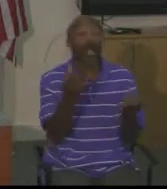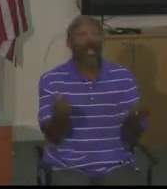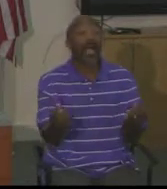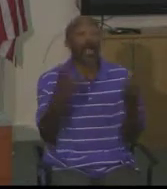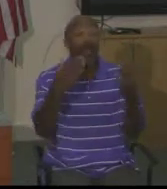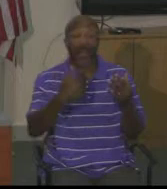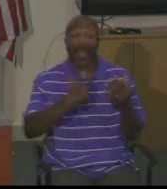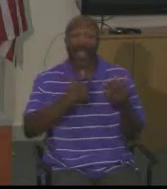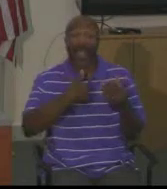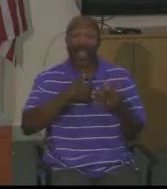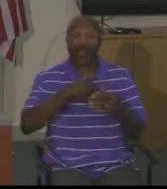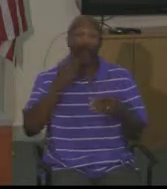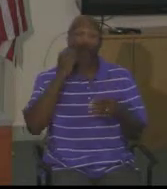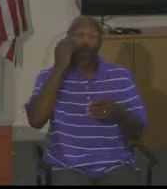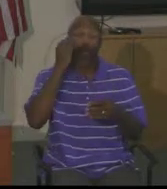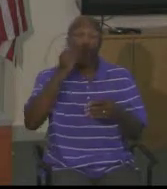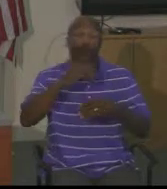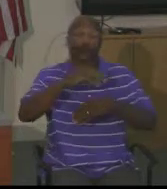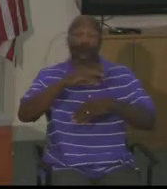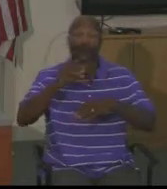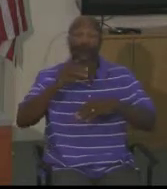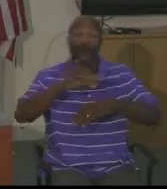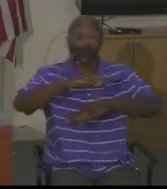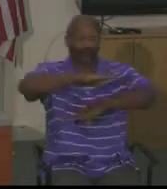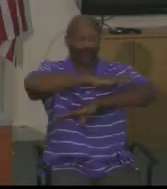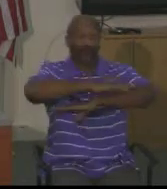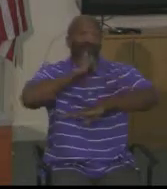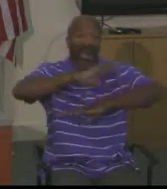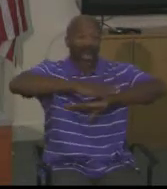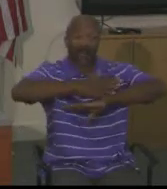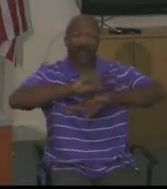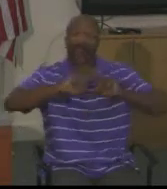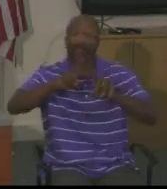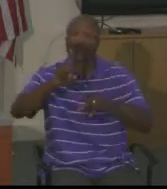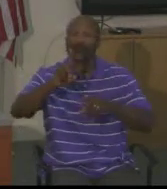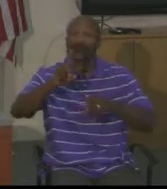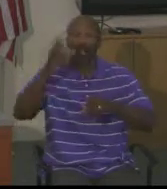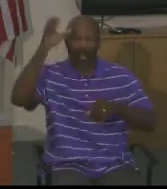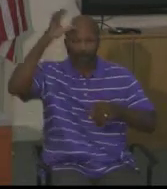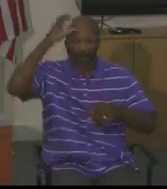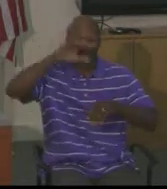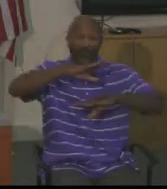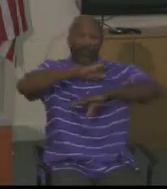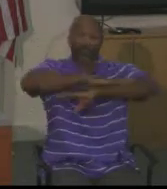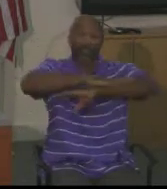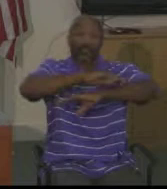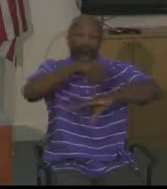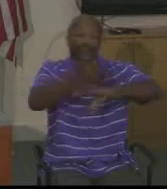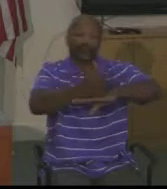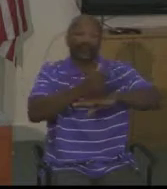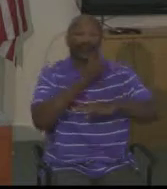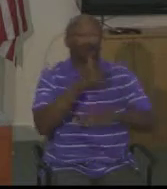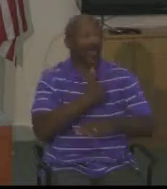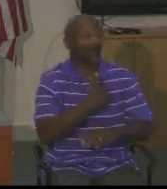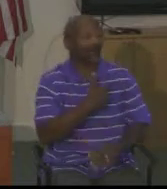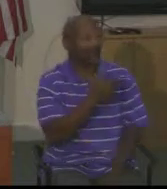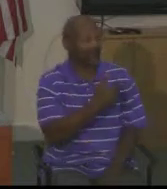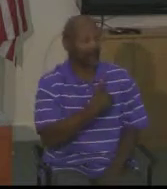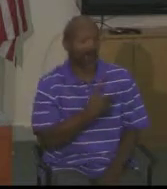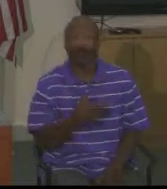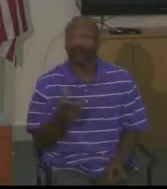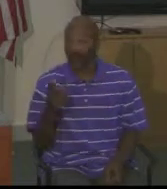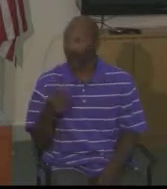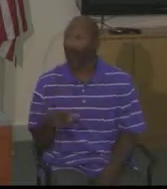have a desktop computer? Or have access to one? You have access to